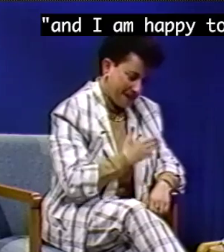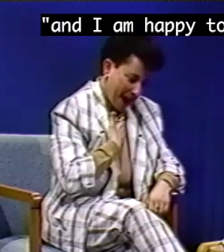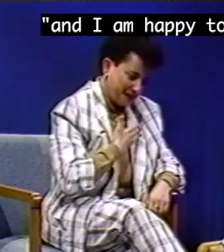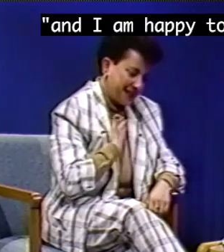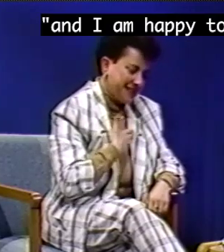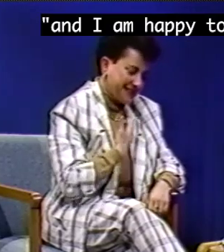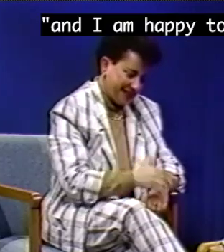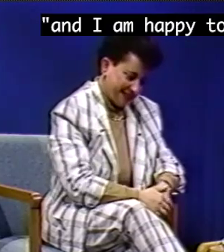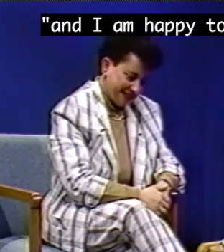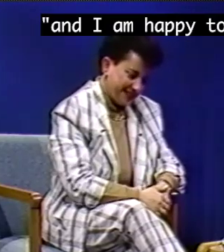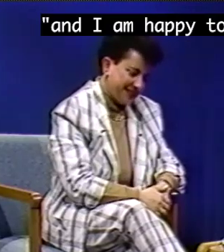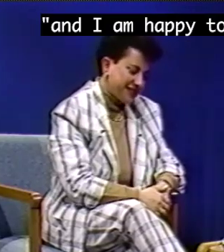And I am